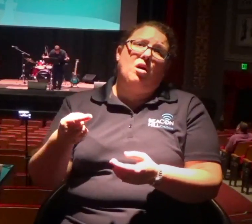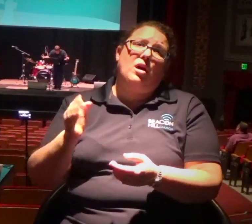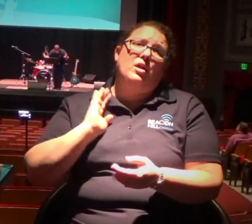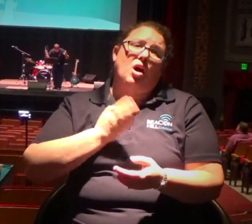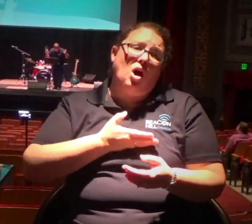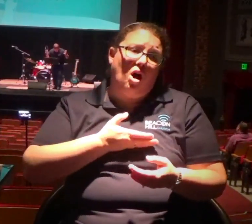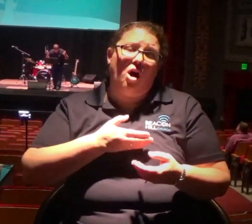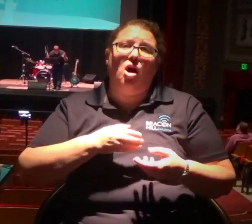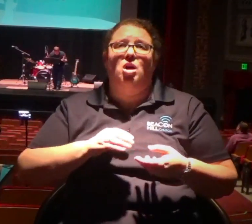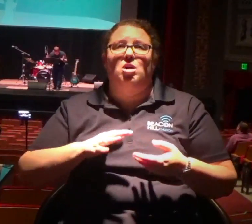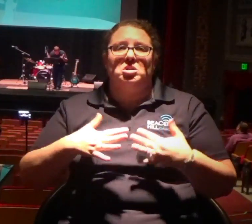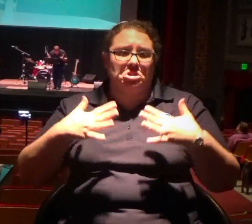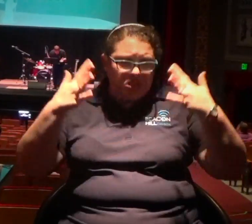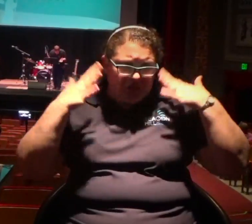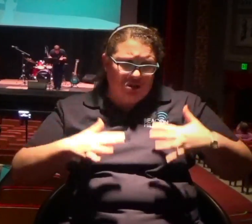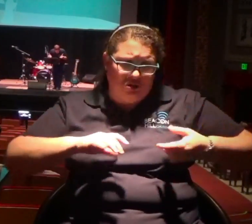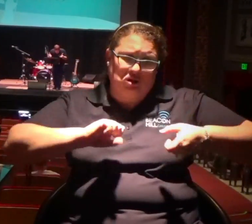one who bore our